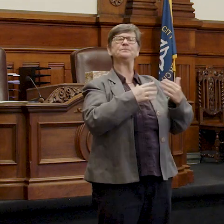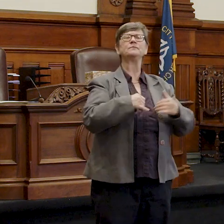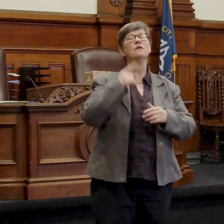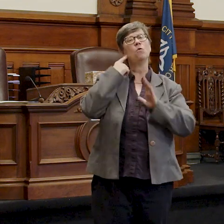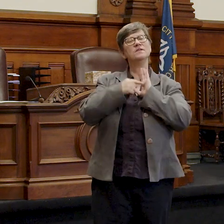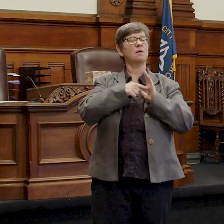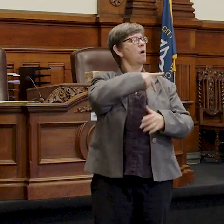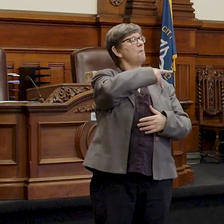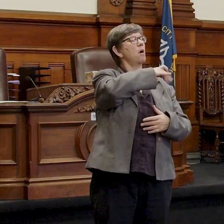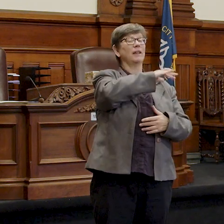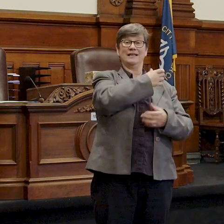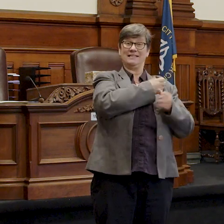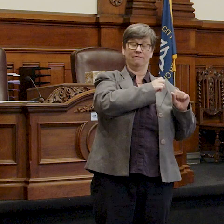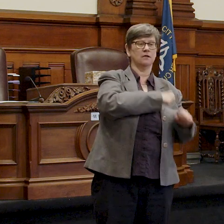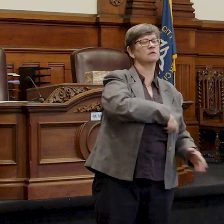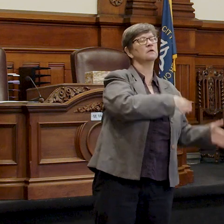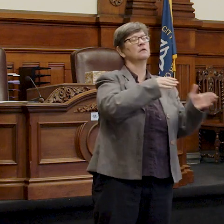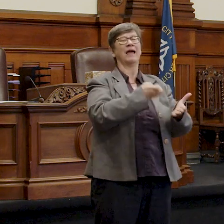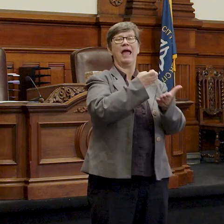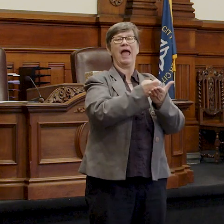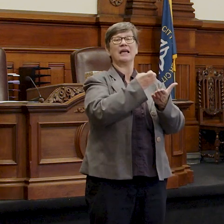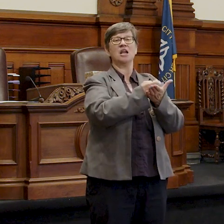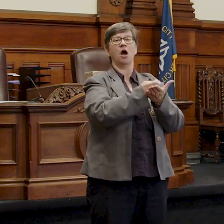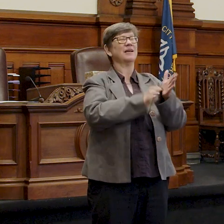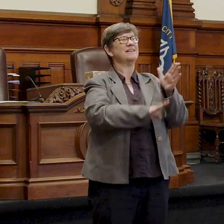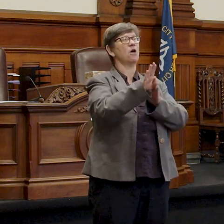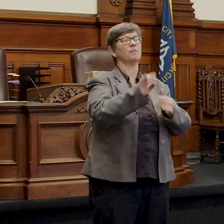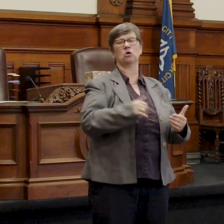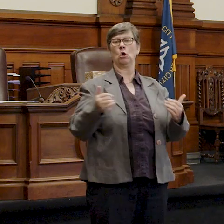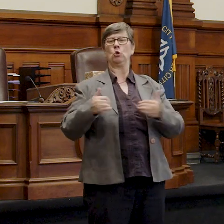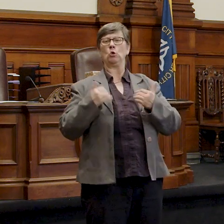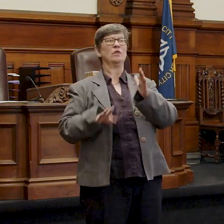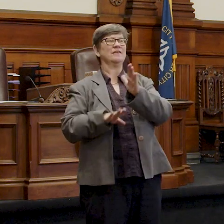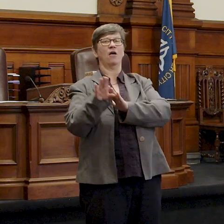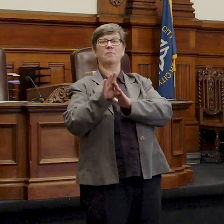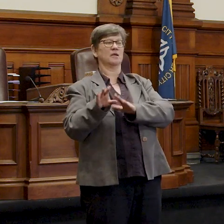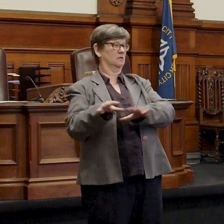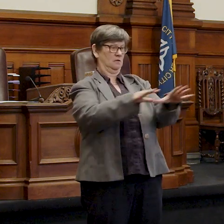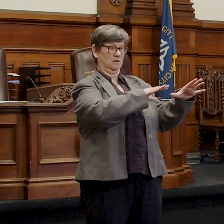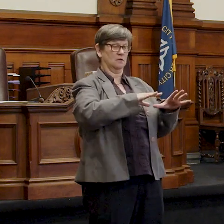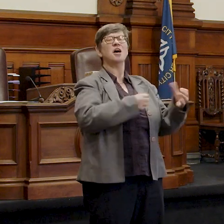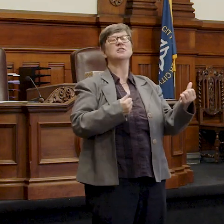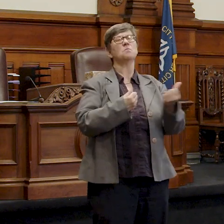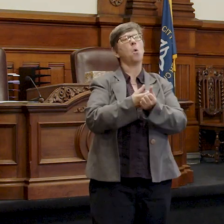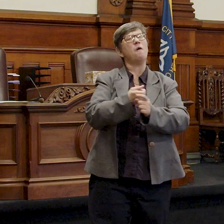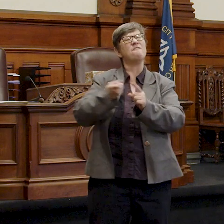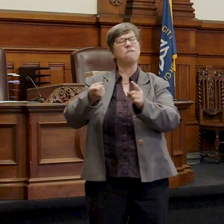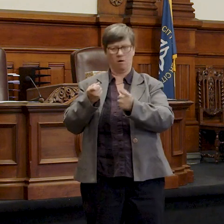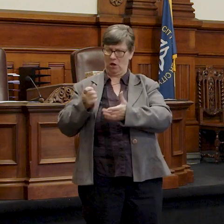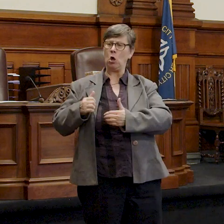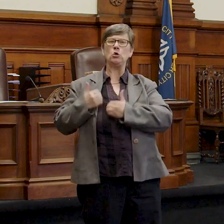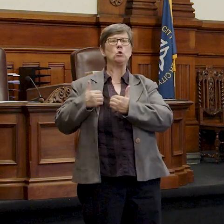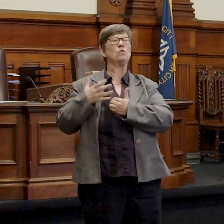economic development, and youth development are crystallized by our expansion of the Summer of Opportunity and Summer Youth Enrichment Program is a